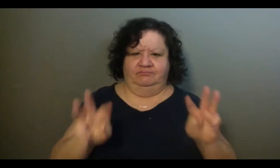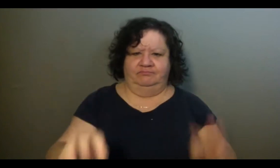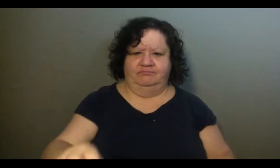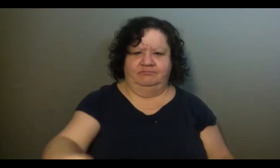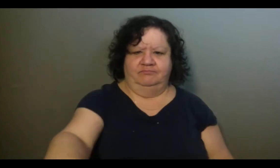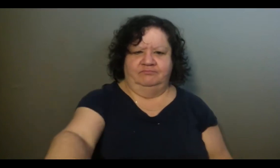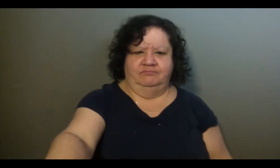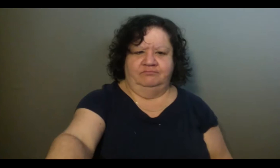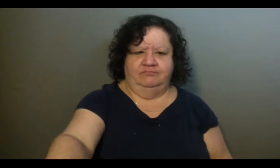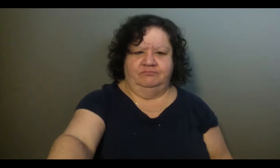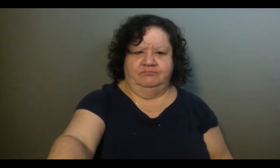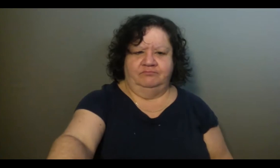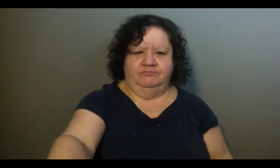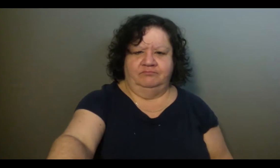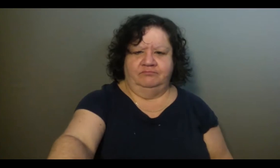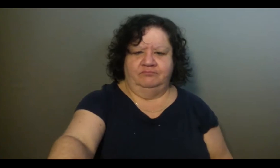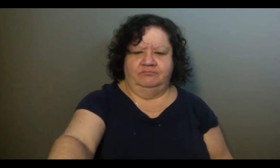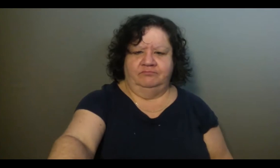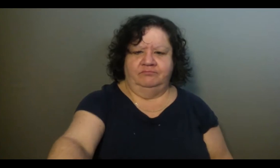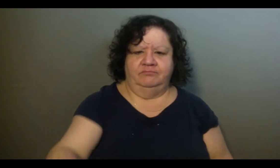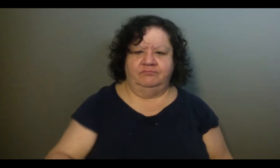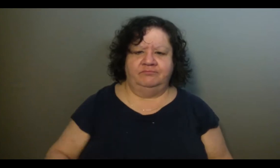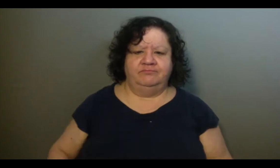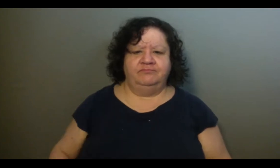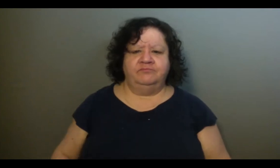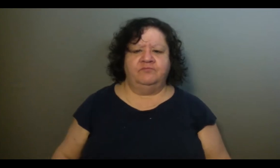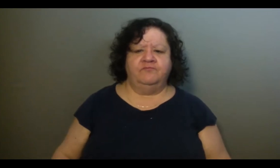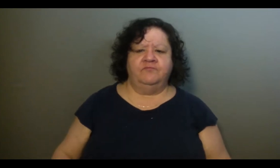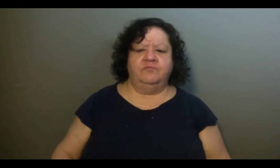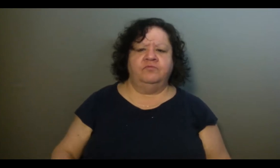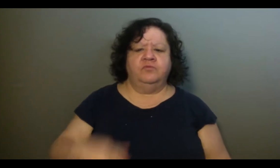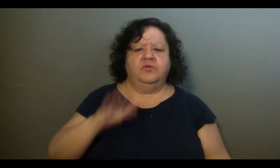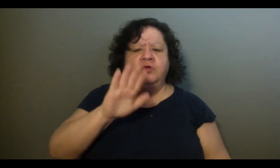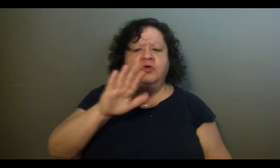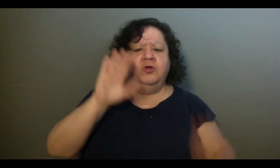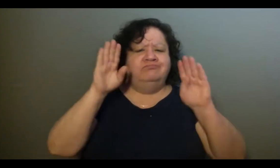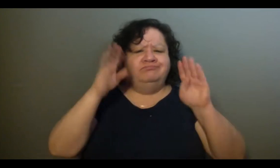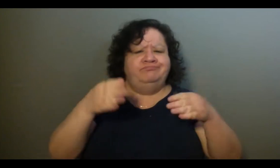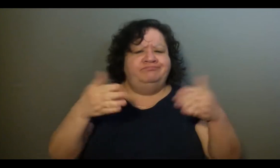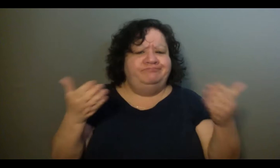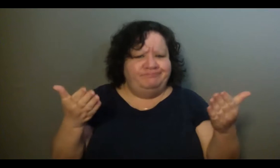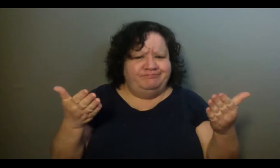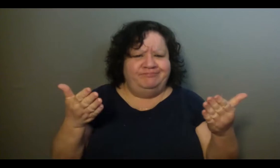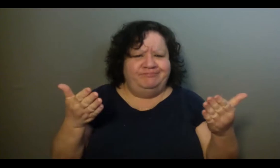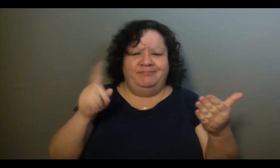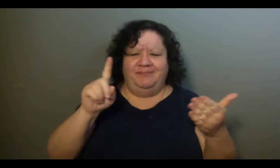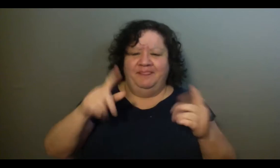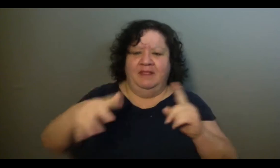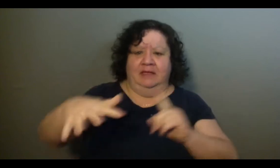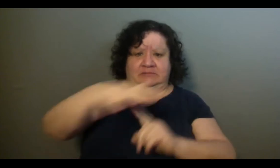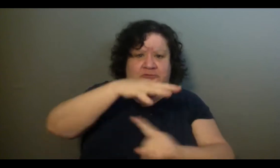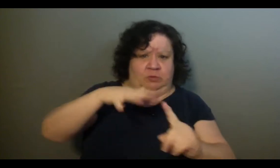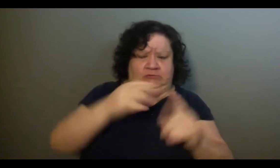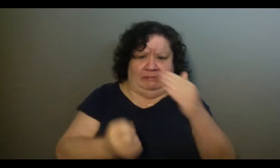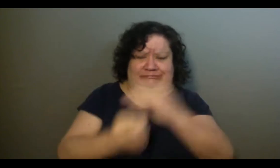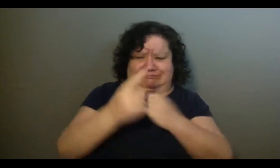Ministry of Emergency Situation, Government of Armenia. I now give you the floor, madam. Thank